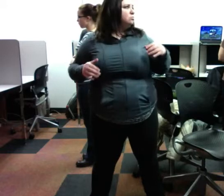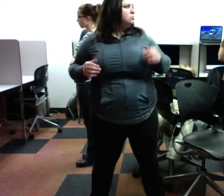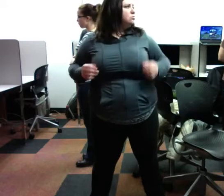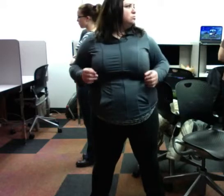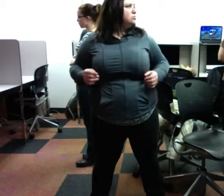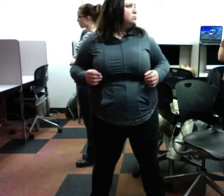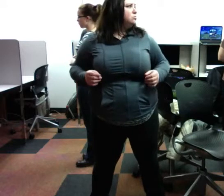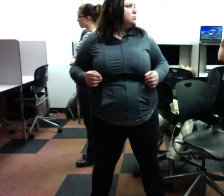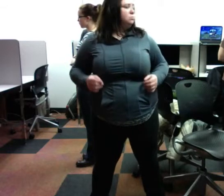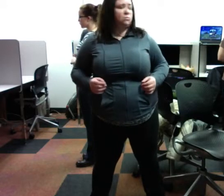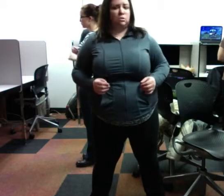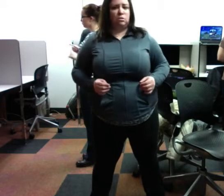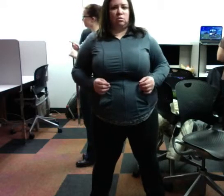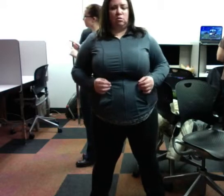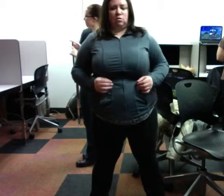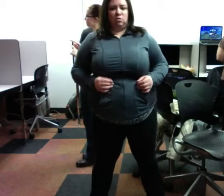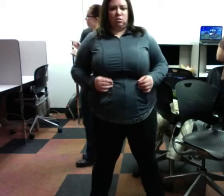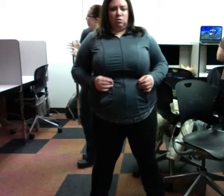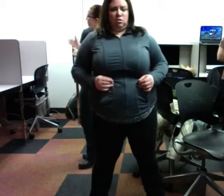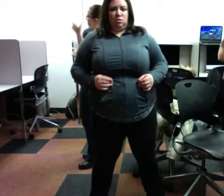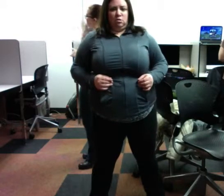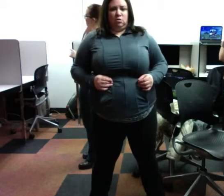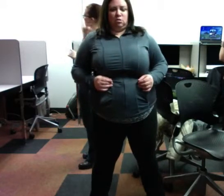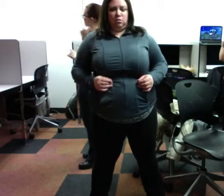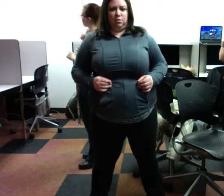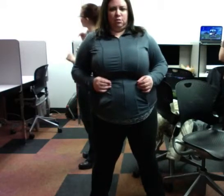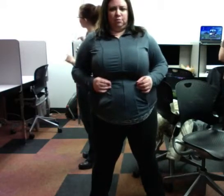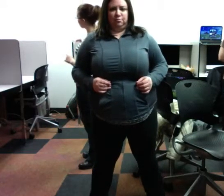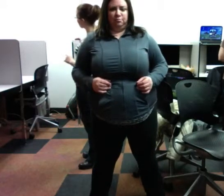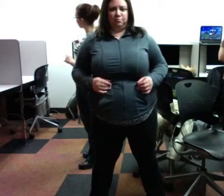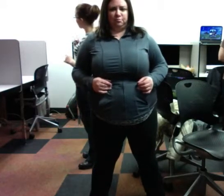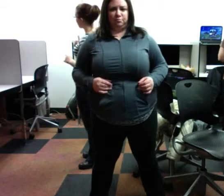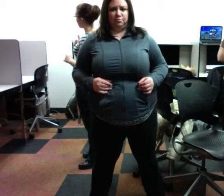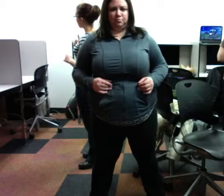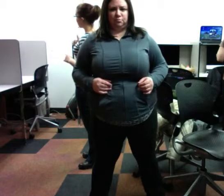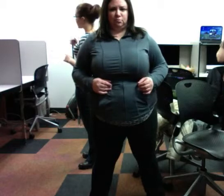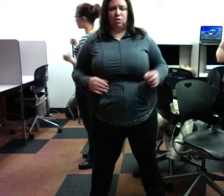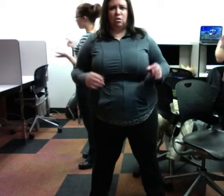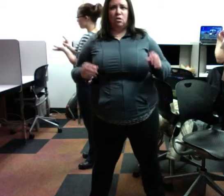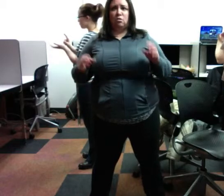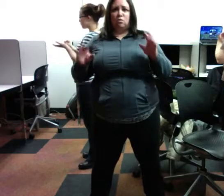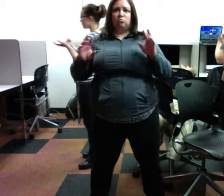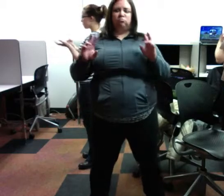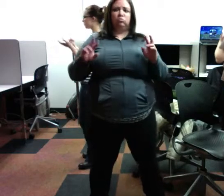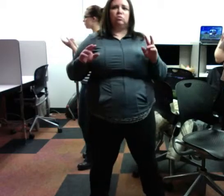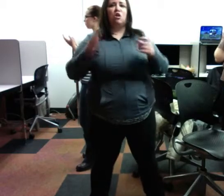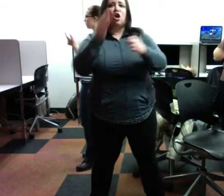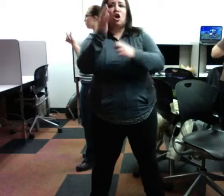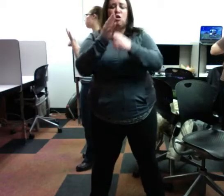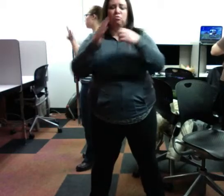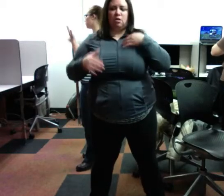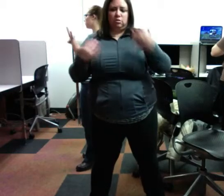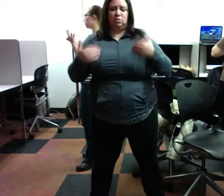When I was young, there was an amazing publication called the Whole Earth Catalog, which was one of the Bibles of my